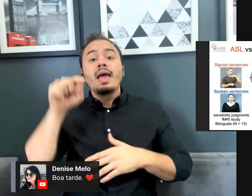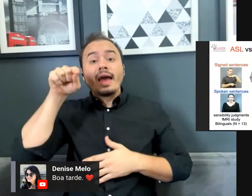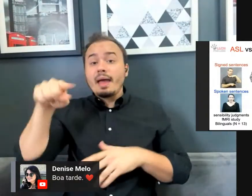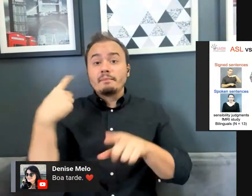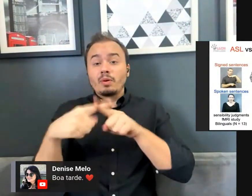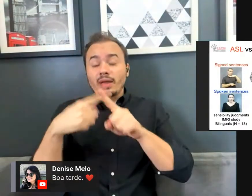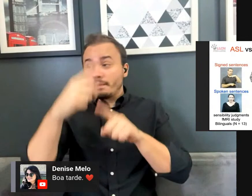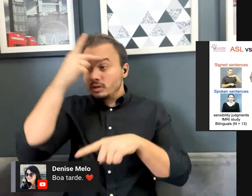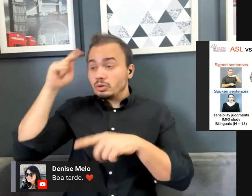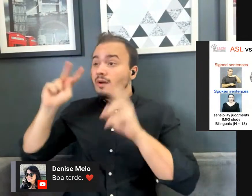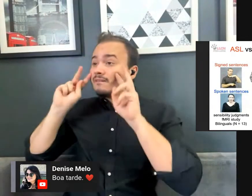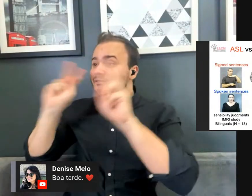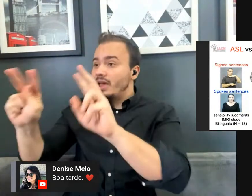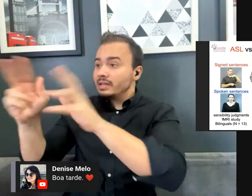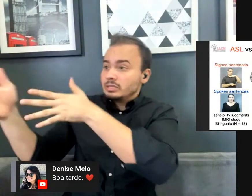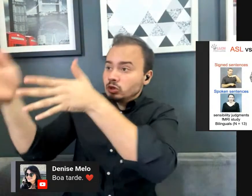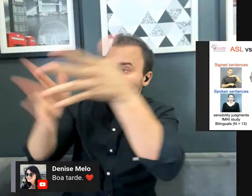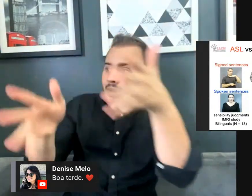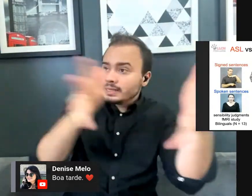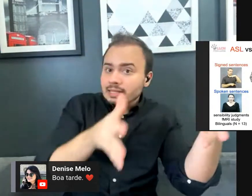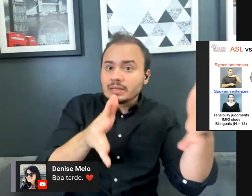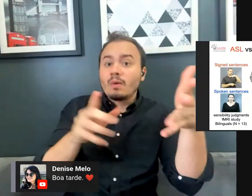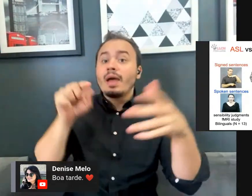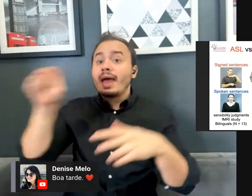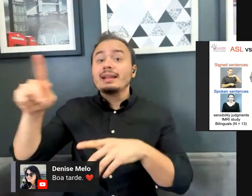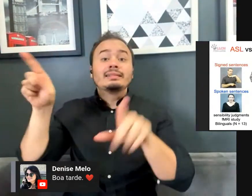upcoming sign input.